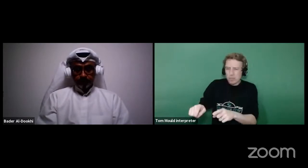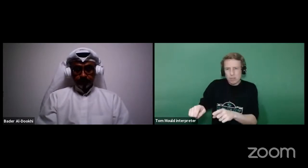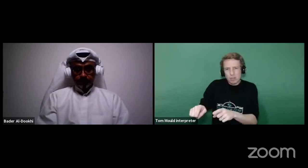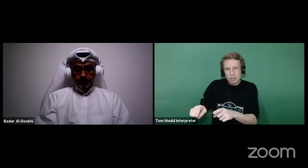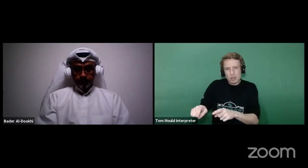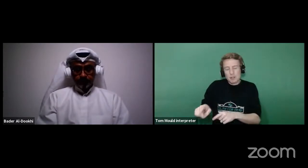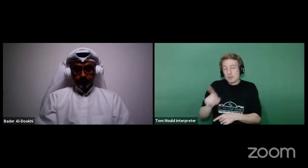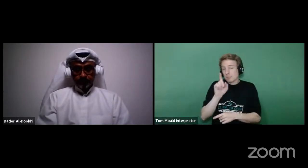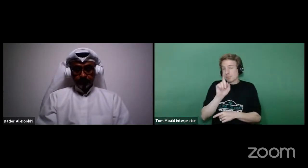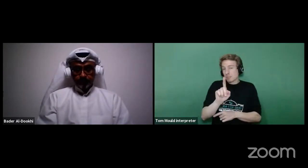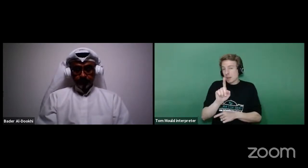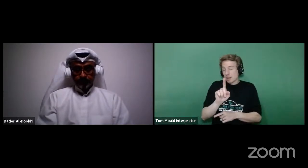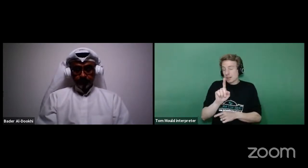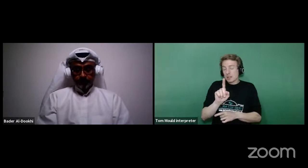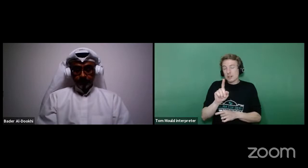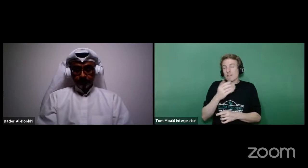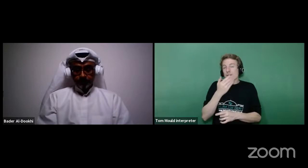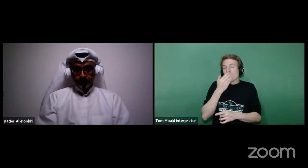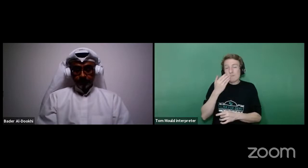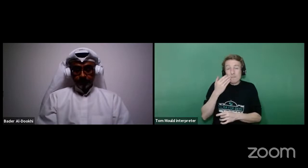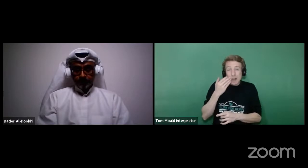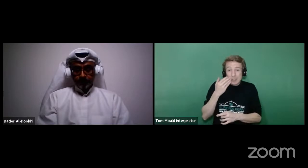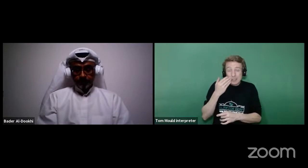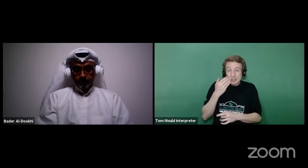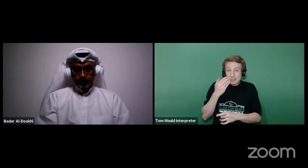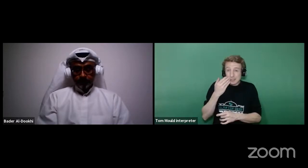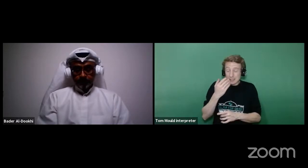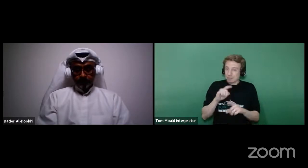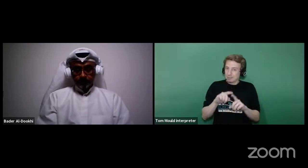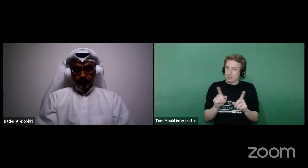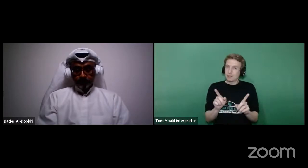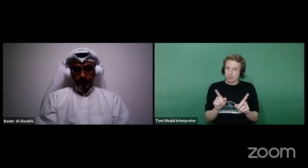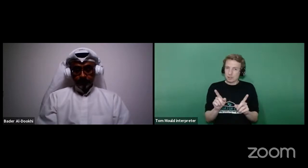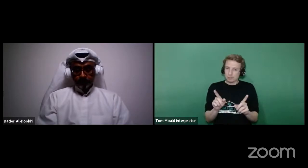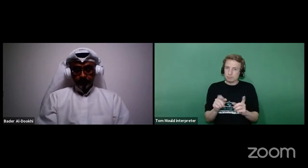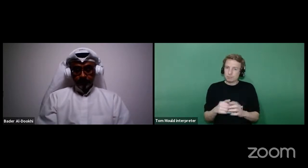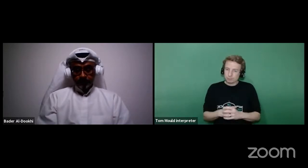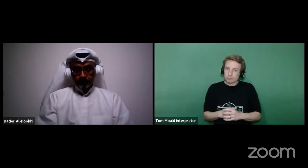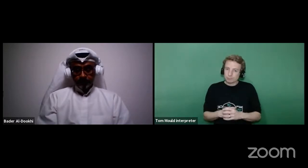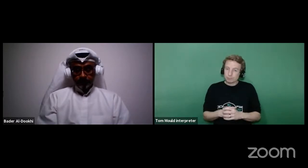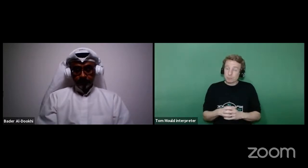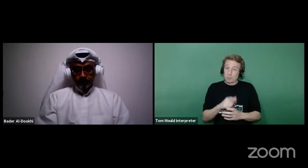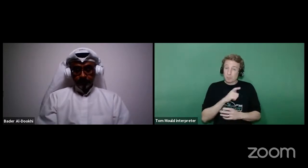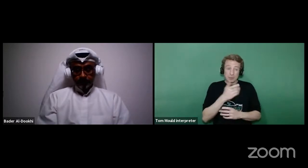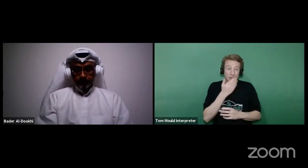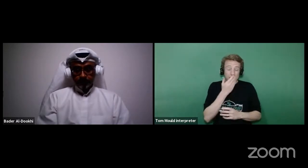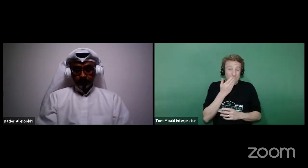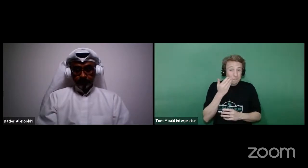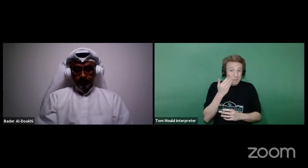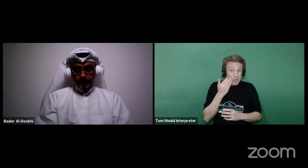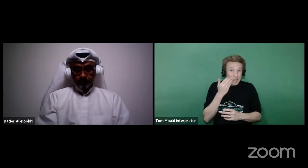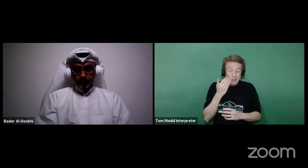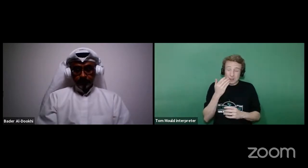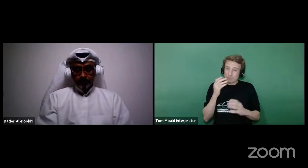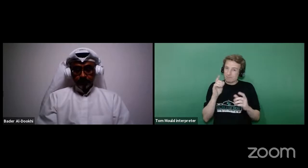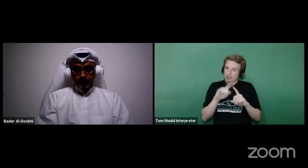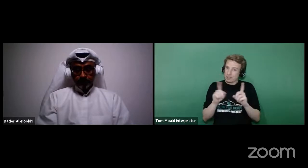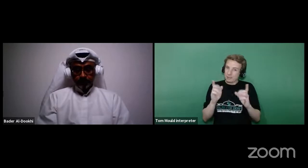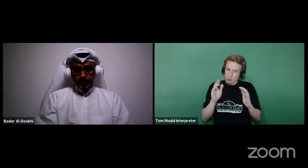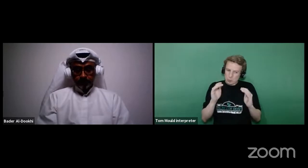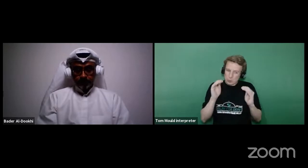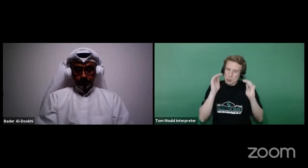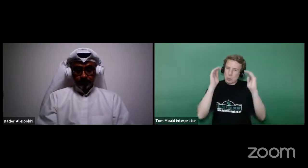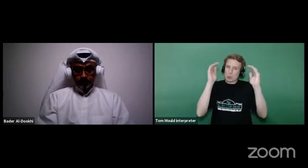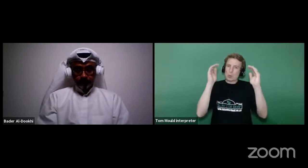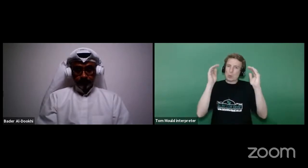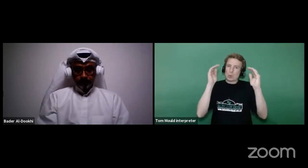of being in a state of fasting, this is a lofty status, and it shows that they have raised and they've